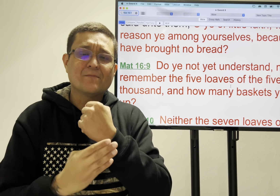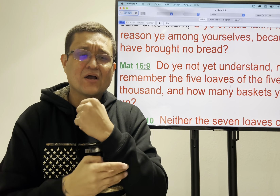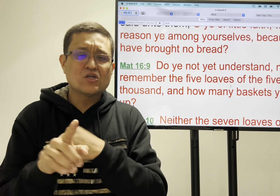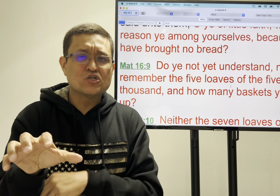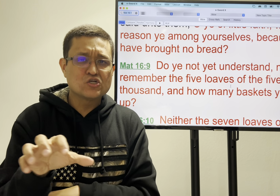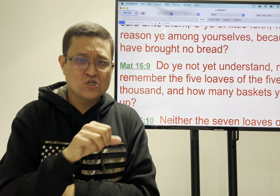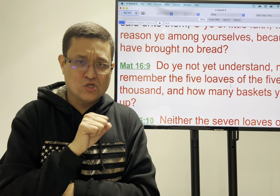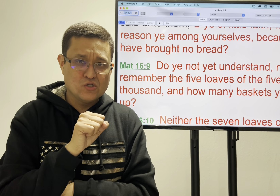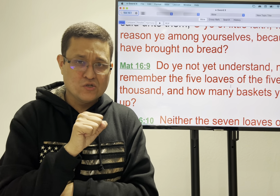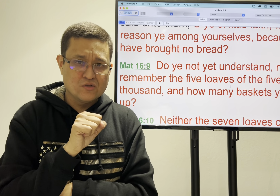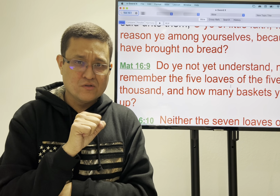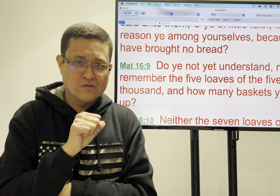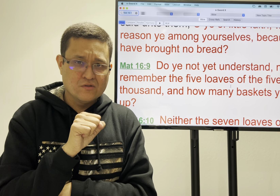And how many baskets ye took up?